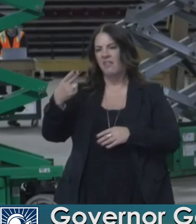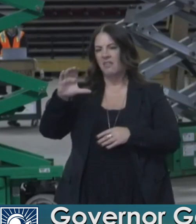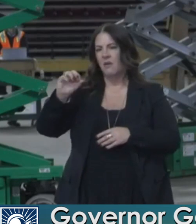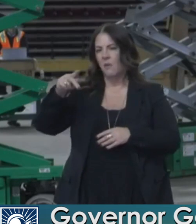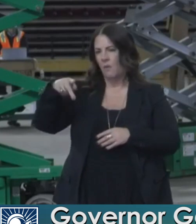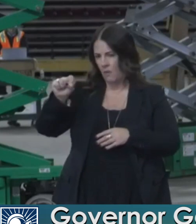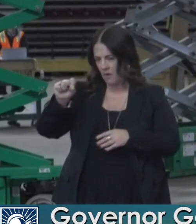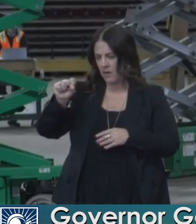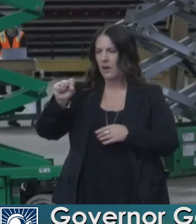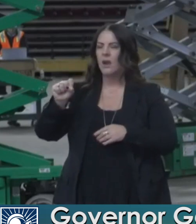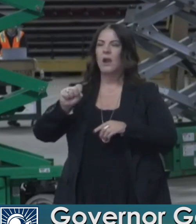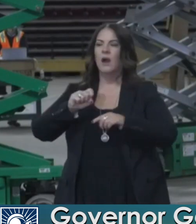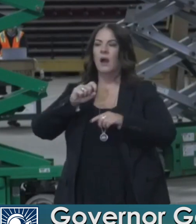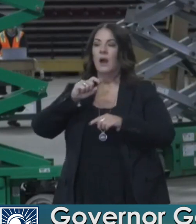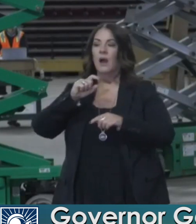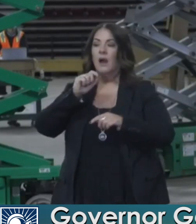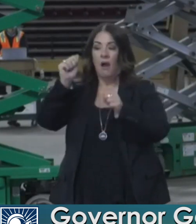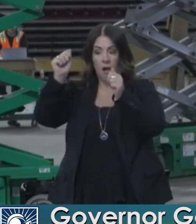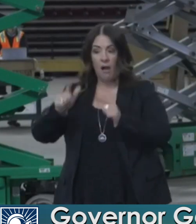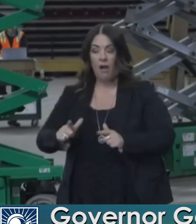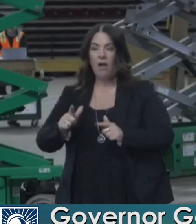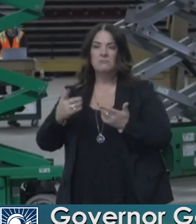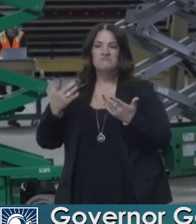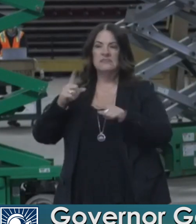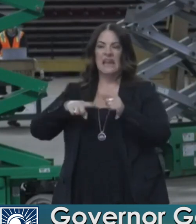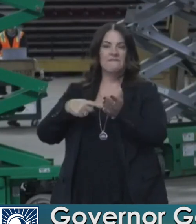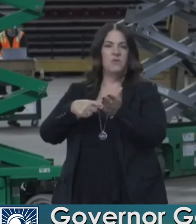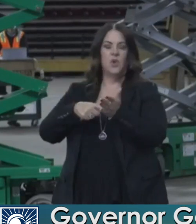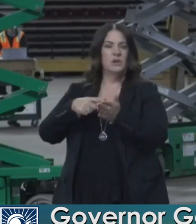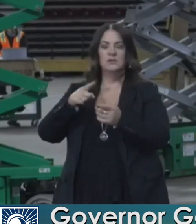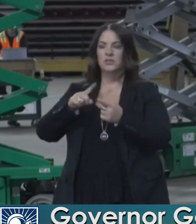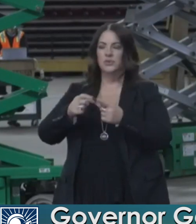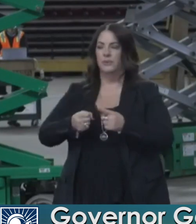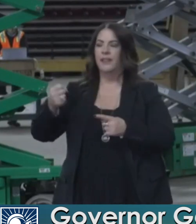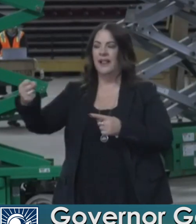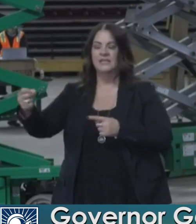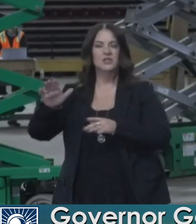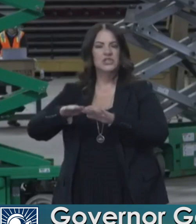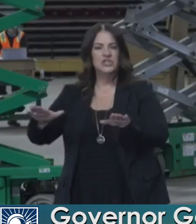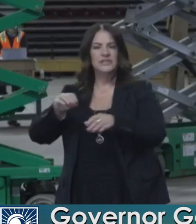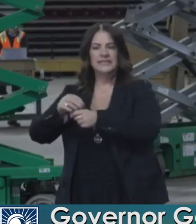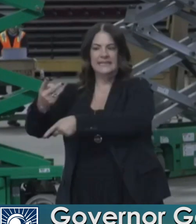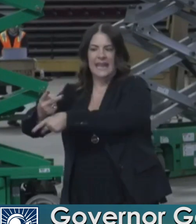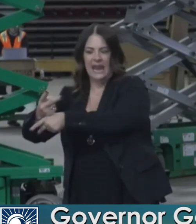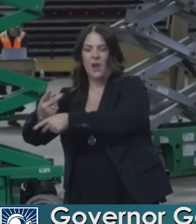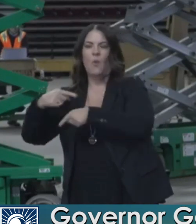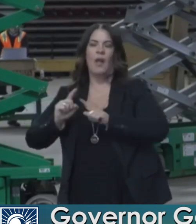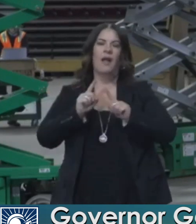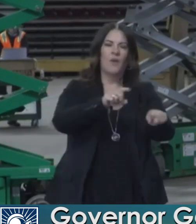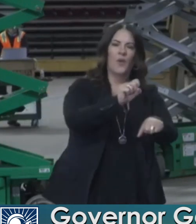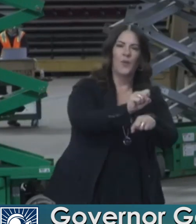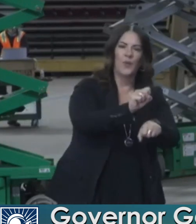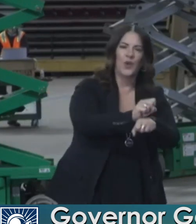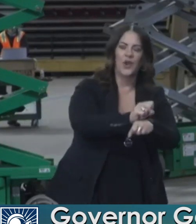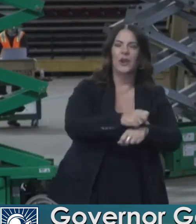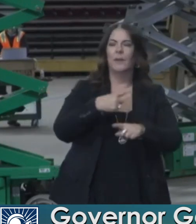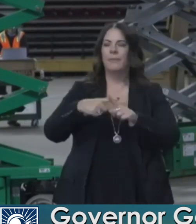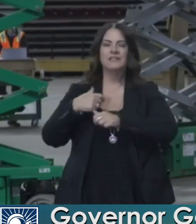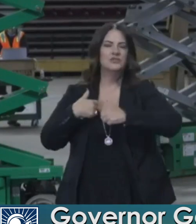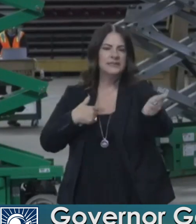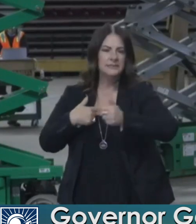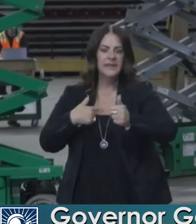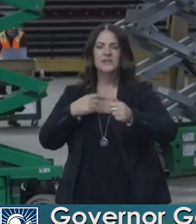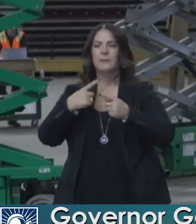them will be able to provide for their child care, for their transportation, and for their lodging. And I again want to just thank